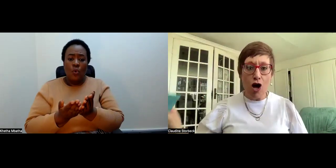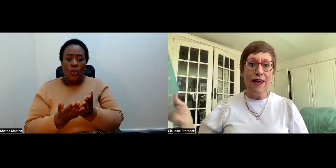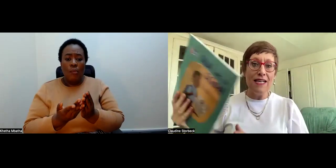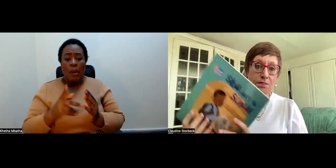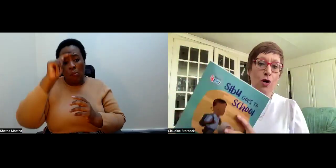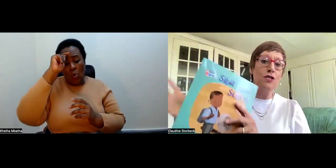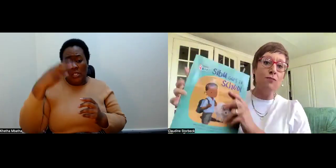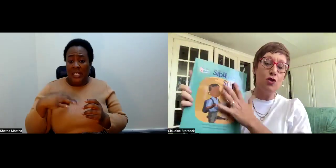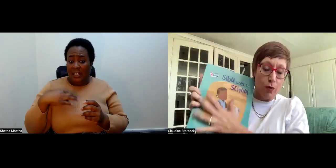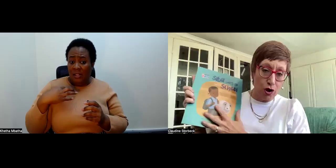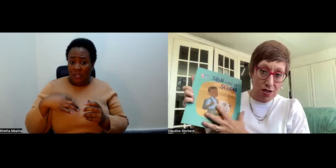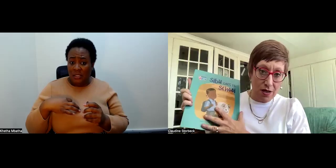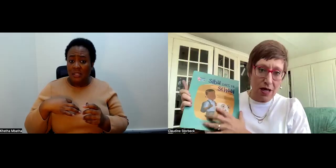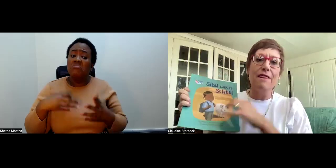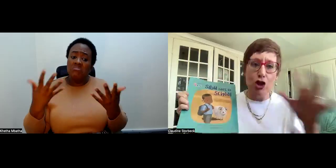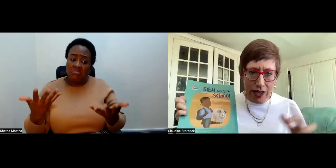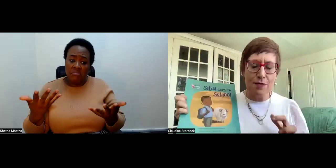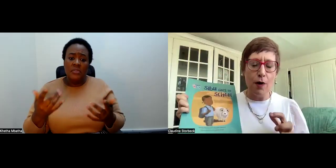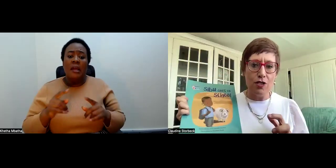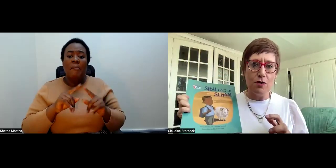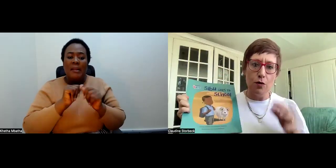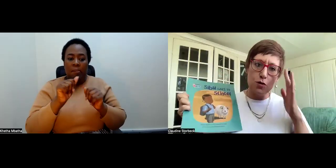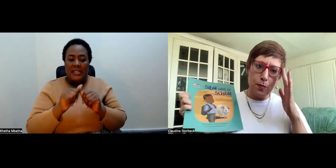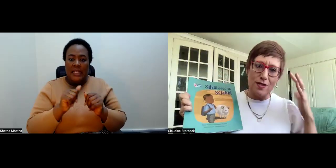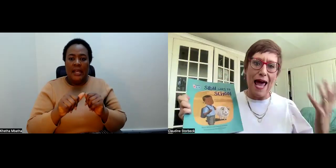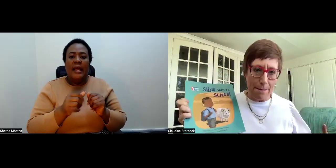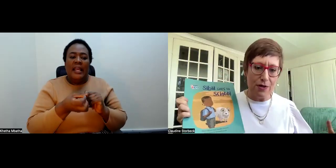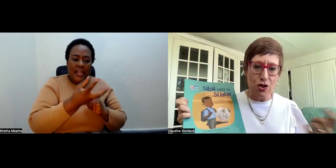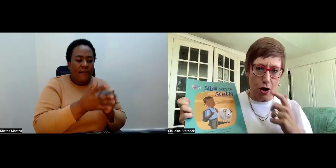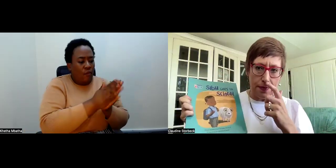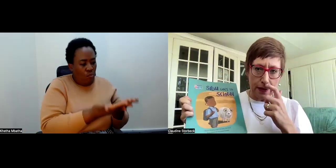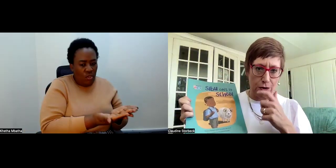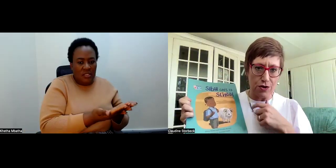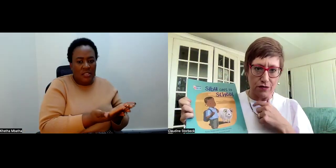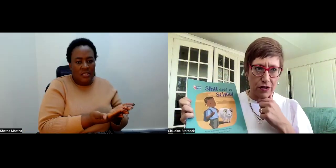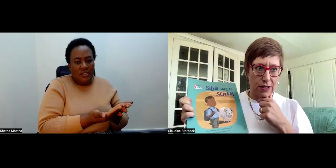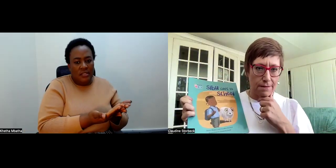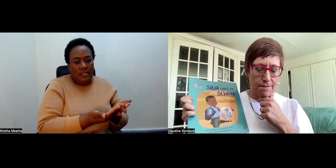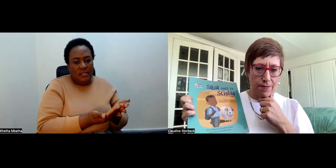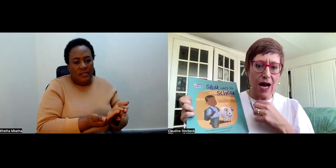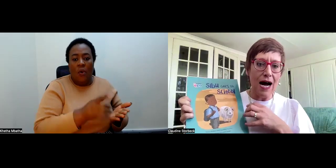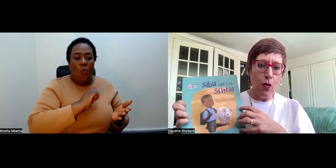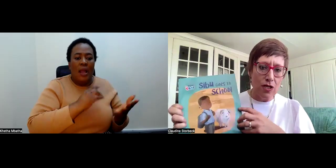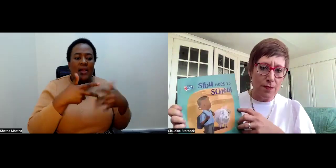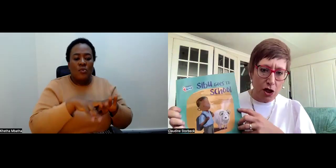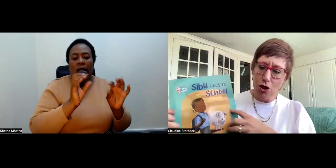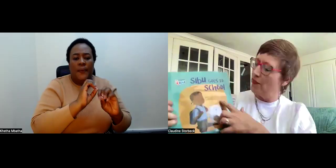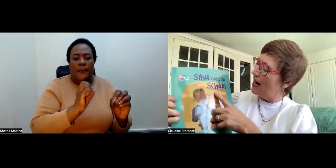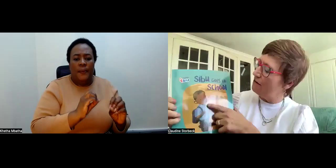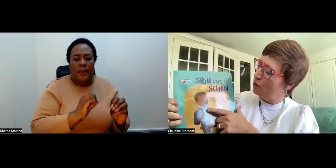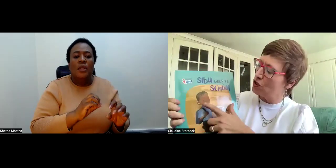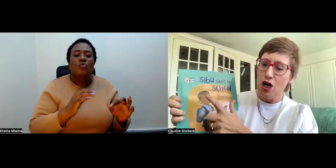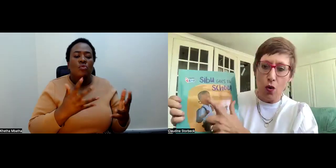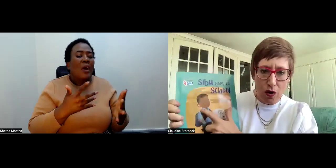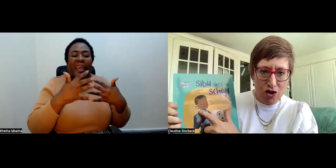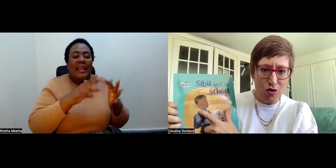I'd rather expose them to books than not expose them to books because they happen to not be inclusive. I always make sure that